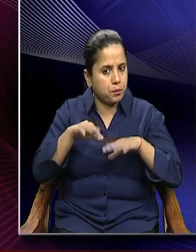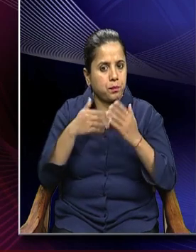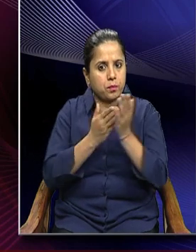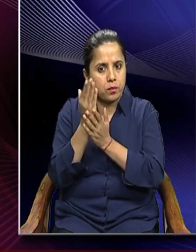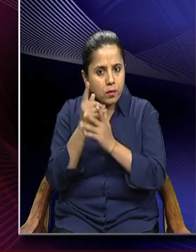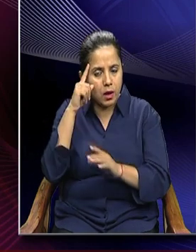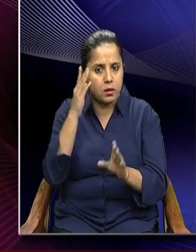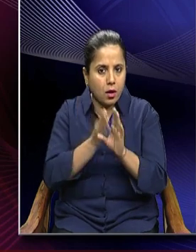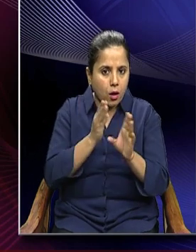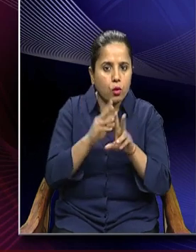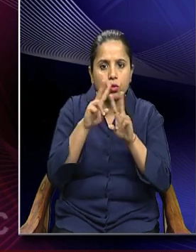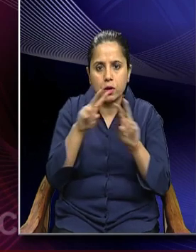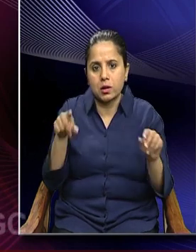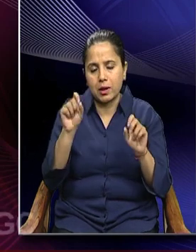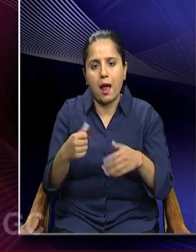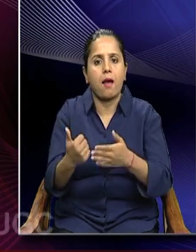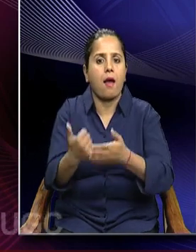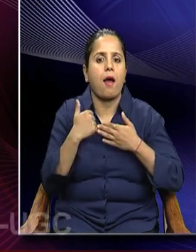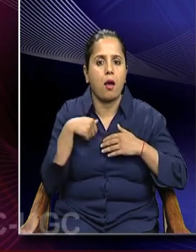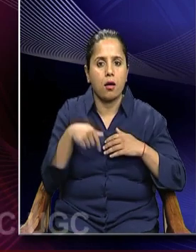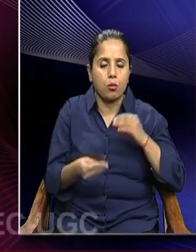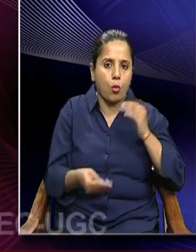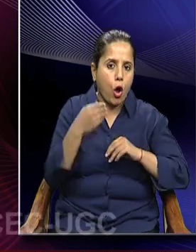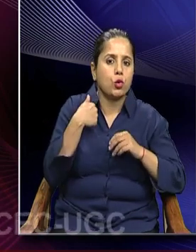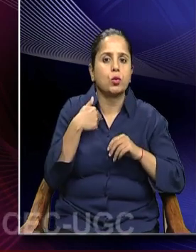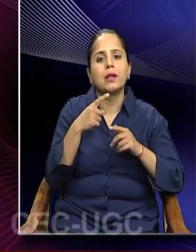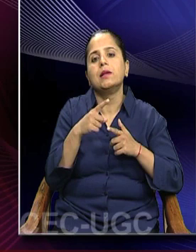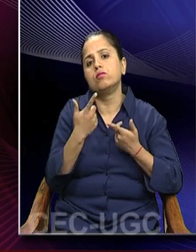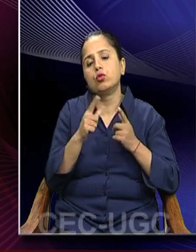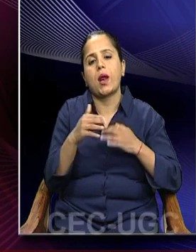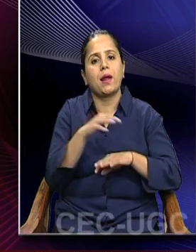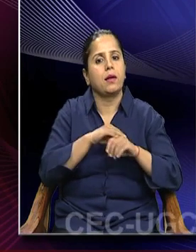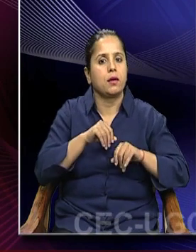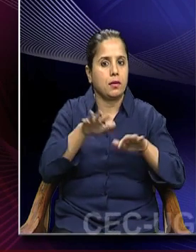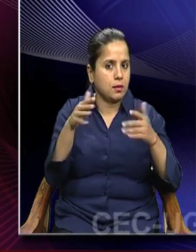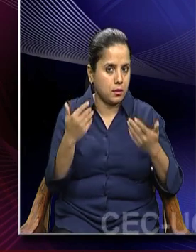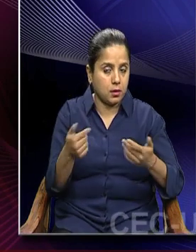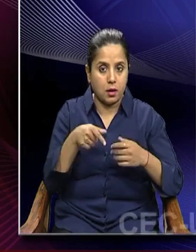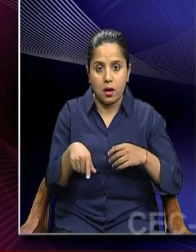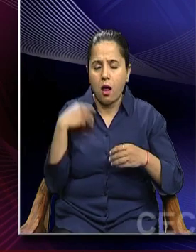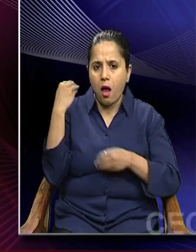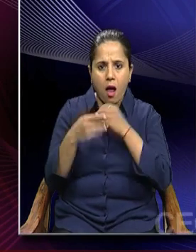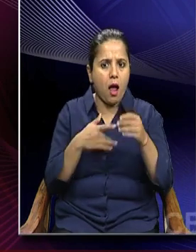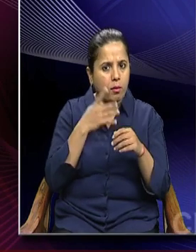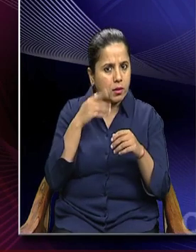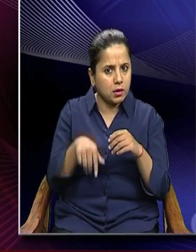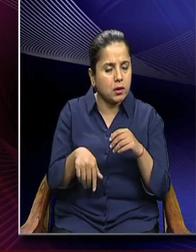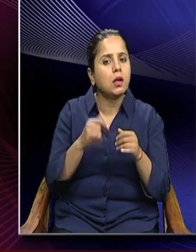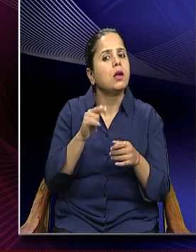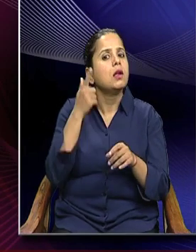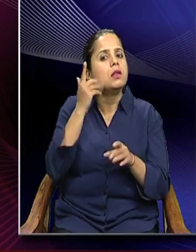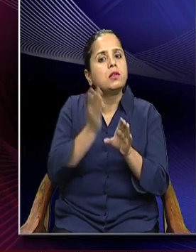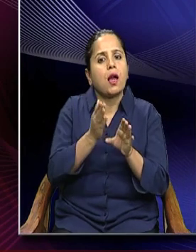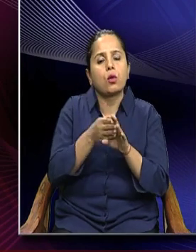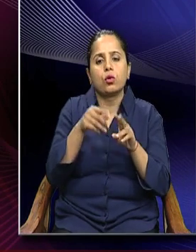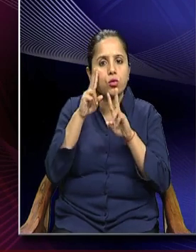psychological research can help us get richer data. So, traditionally psychological research has heavily